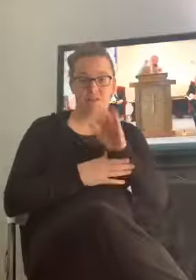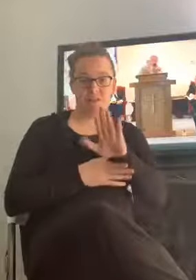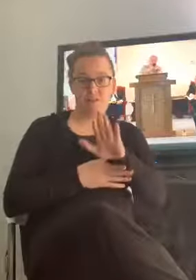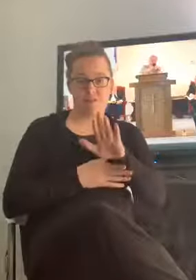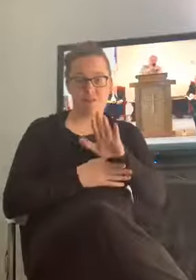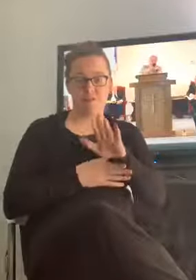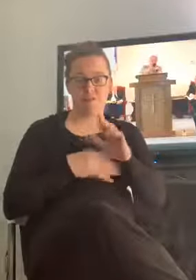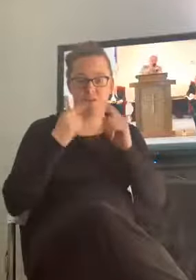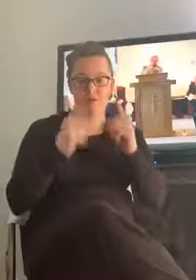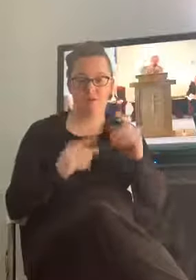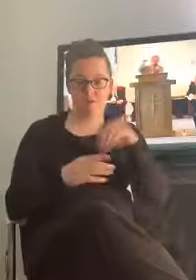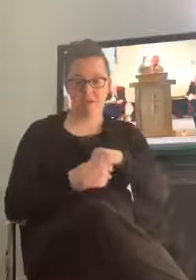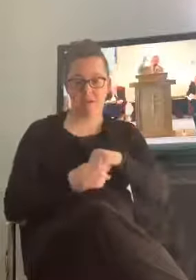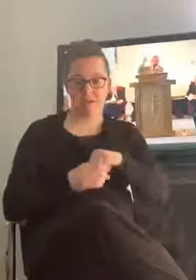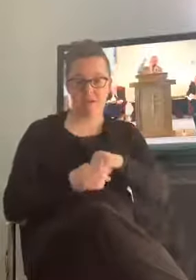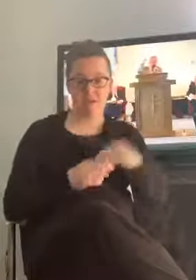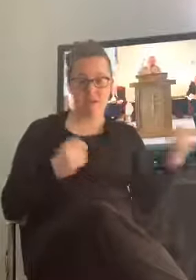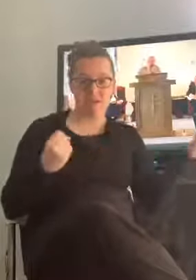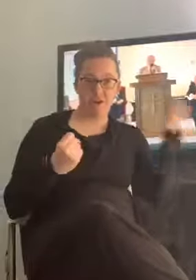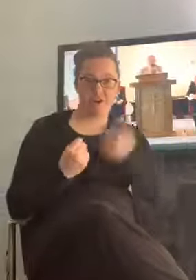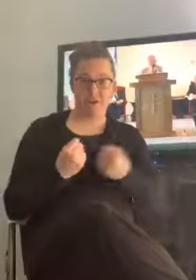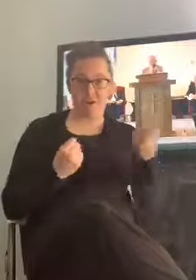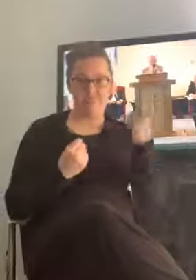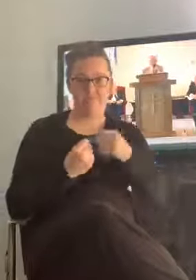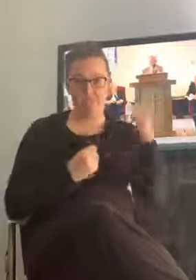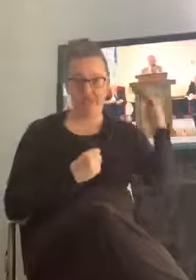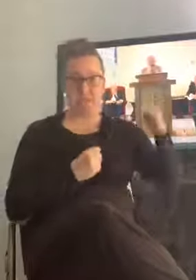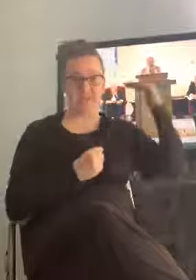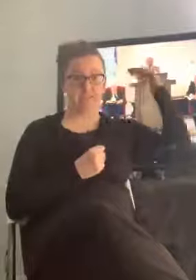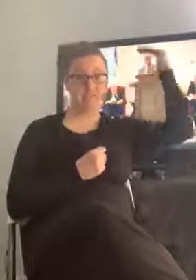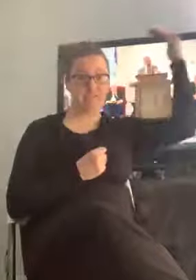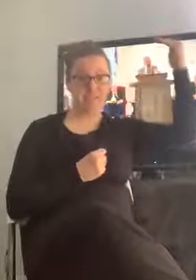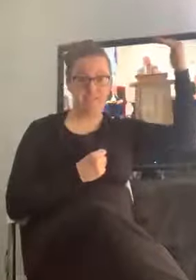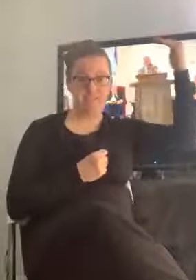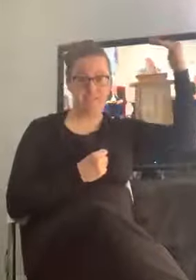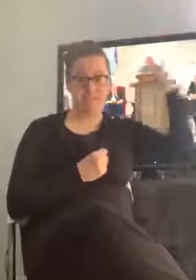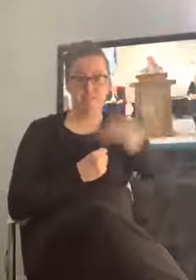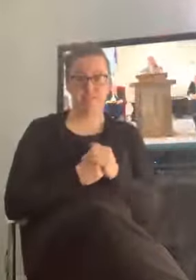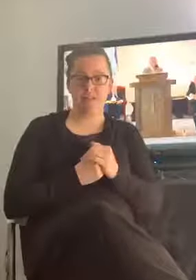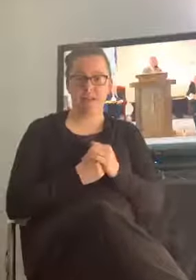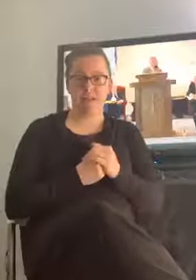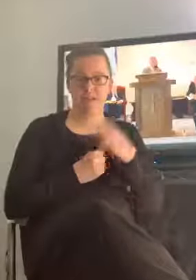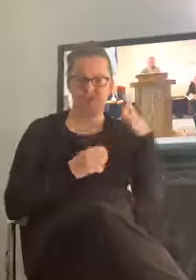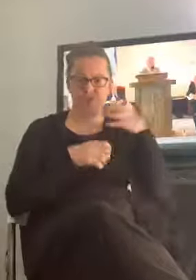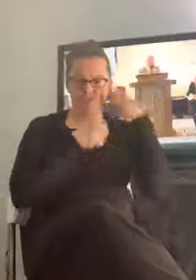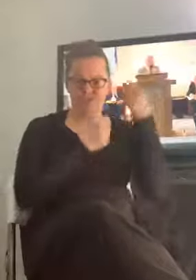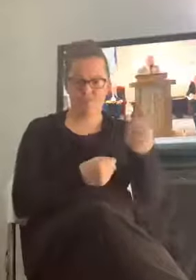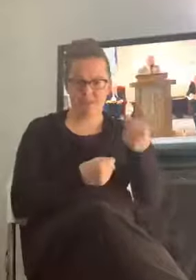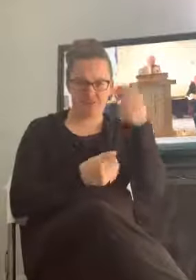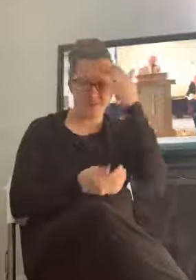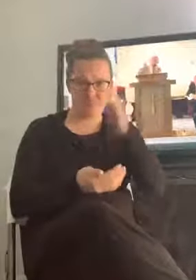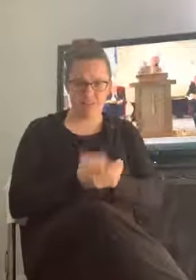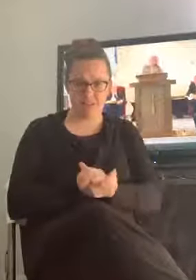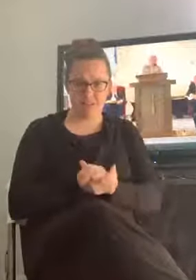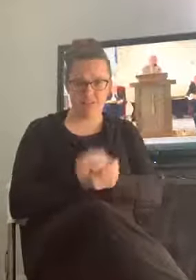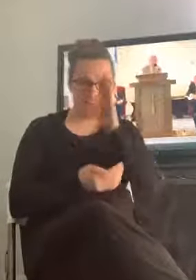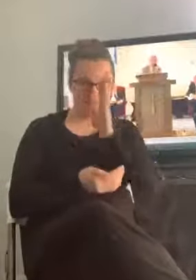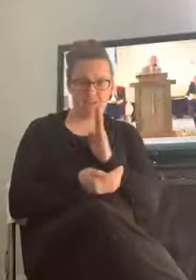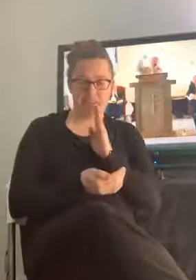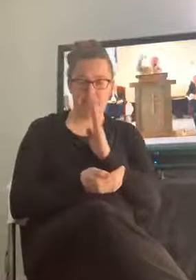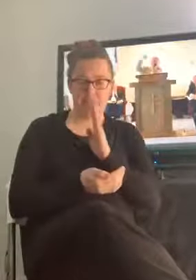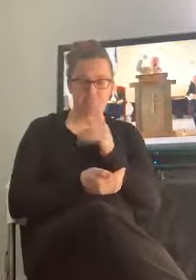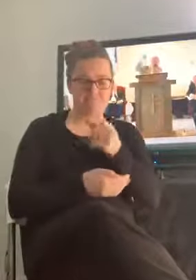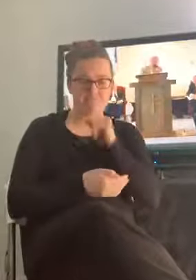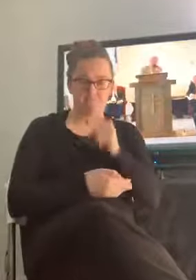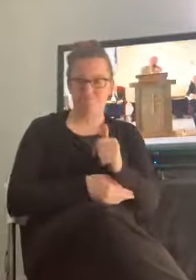in there and you're going to fight giants. You're going to fight people that you never fought before, and they trusted and they believed God. He said, you don't